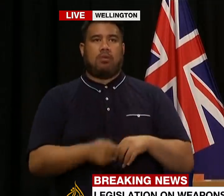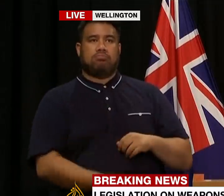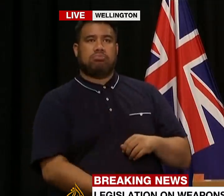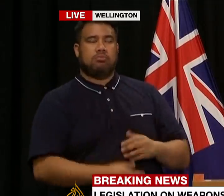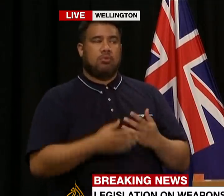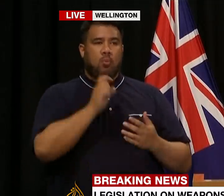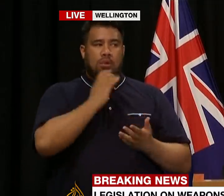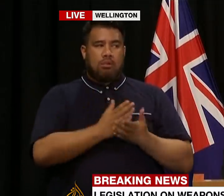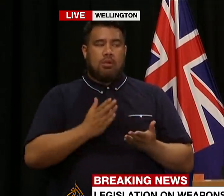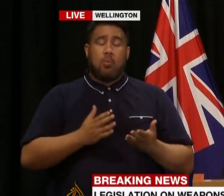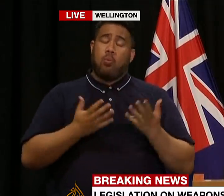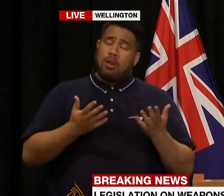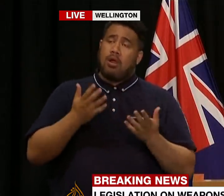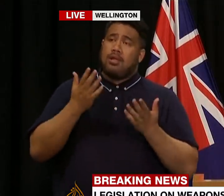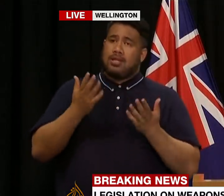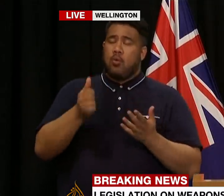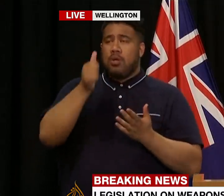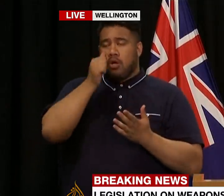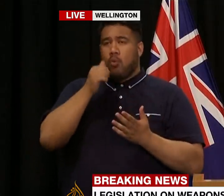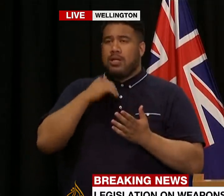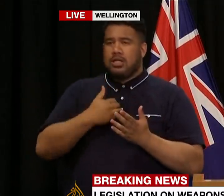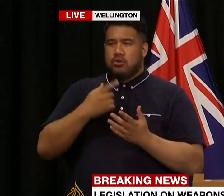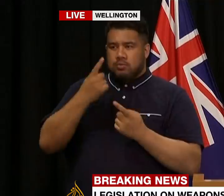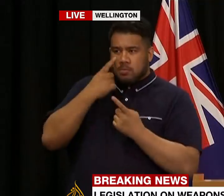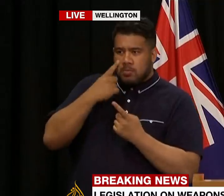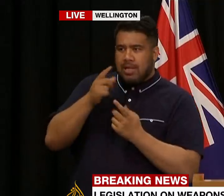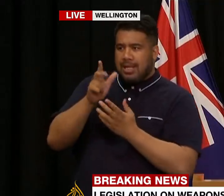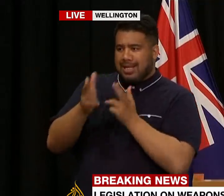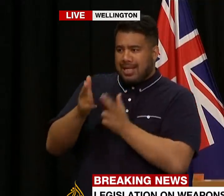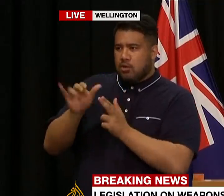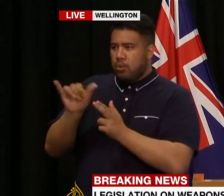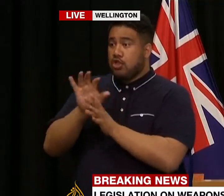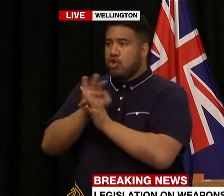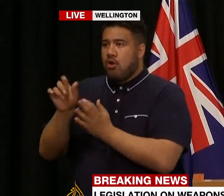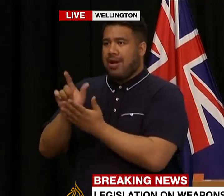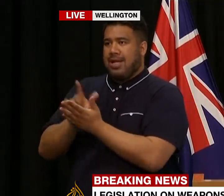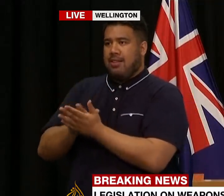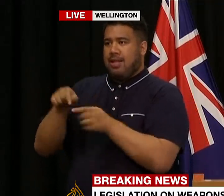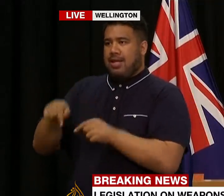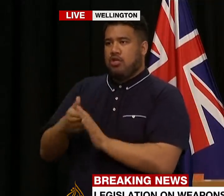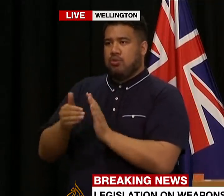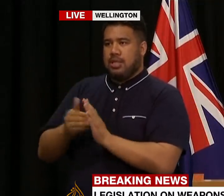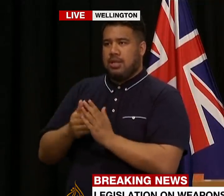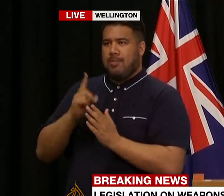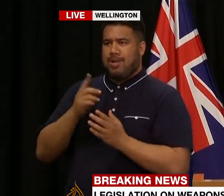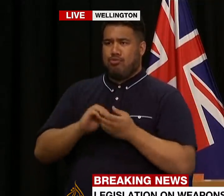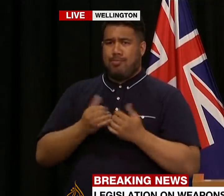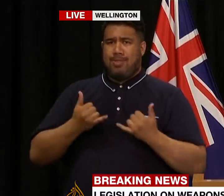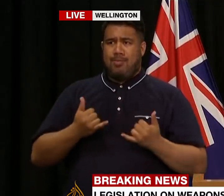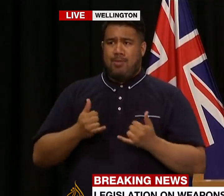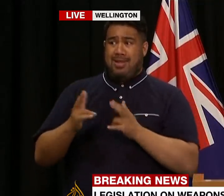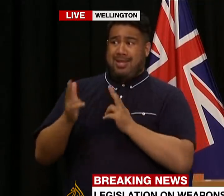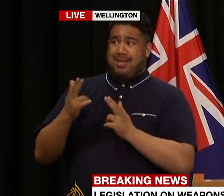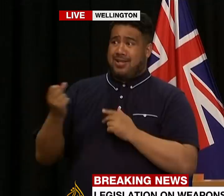Of course, we need to be mindful of guns that are not legal in New Zealand. We're, of course, already mindful of that. The issue we have is, at the moment, these